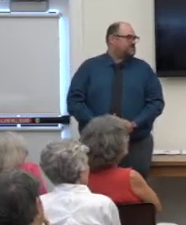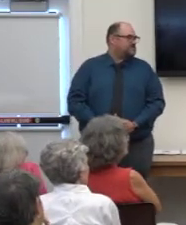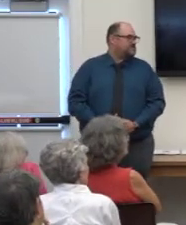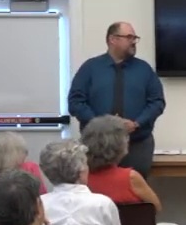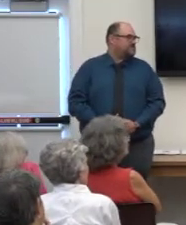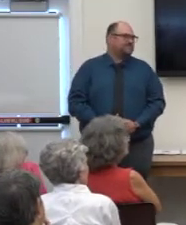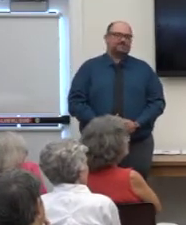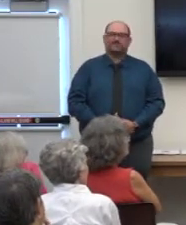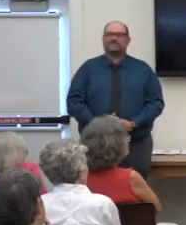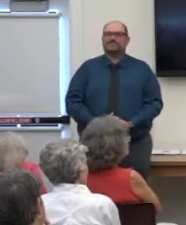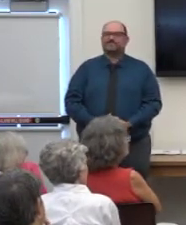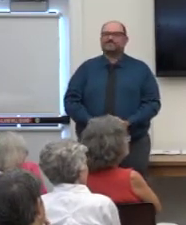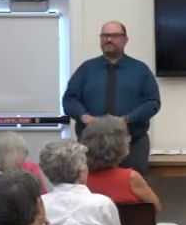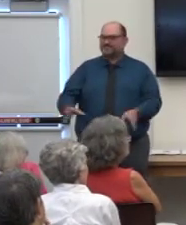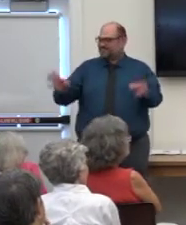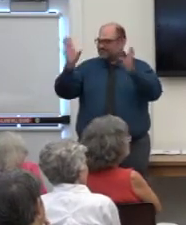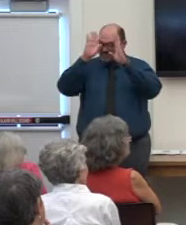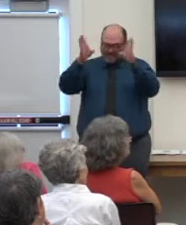Hello.